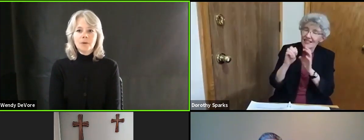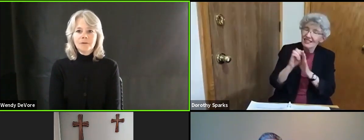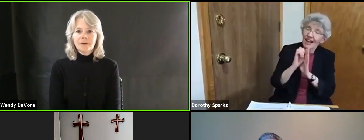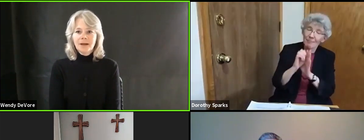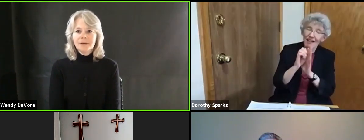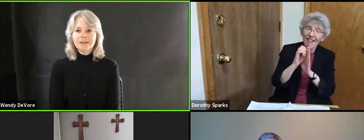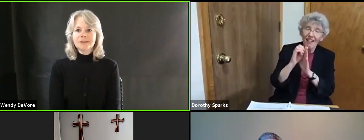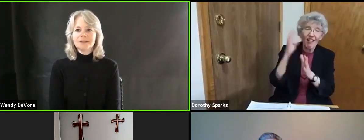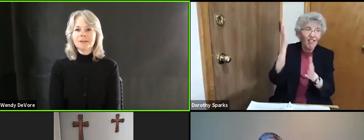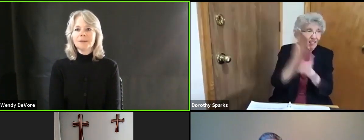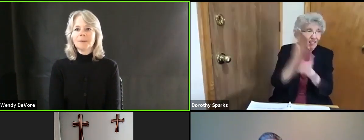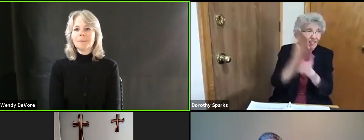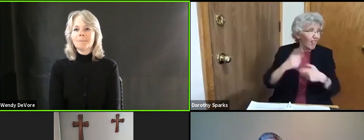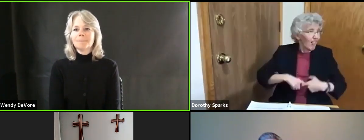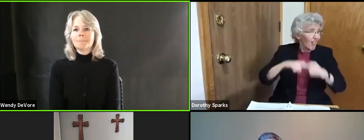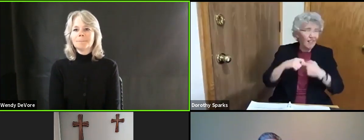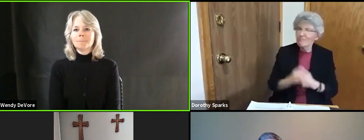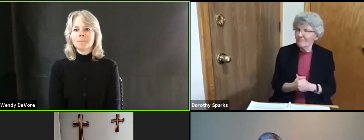the coronavirus,